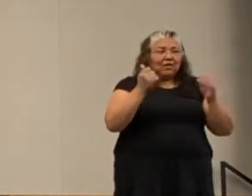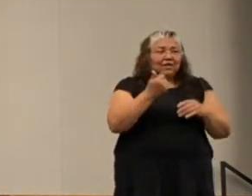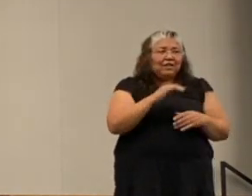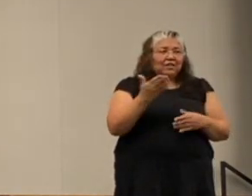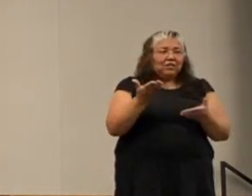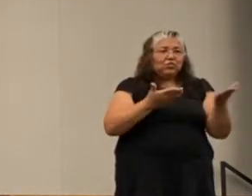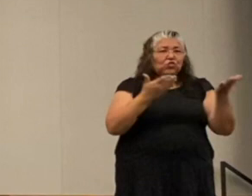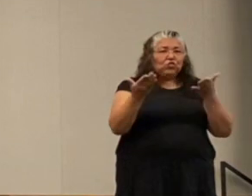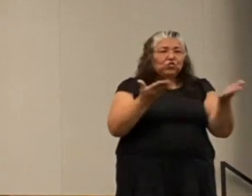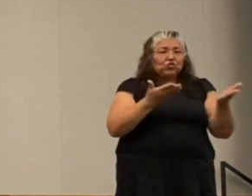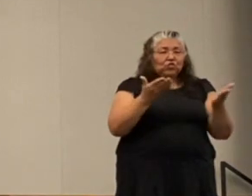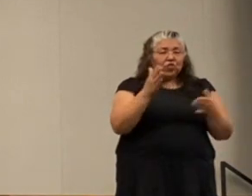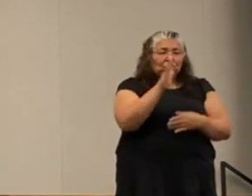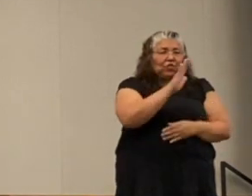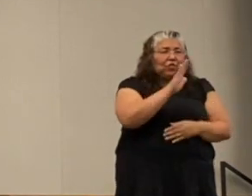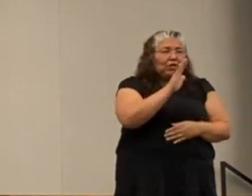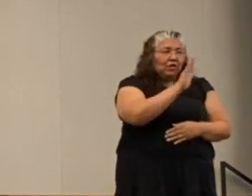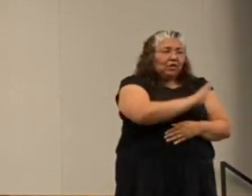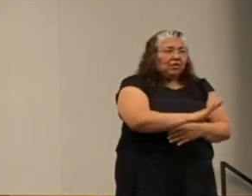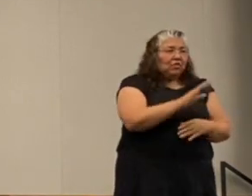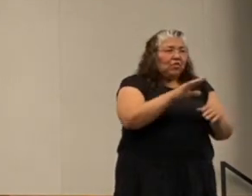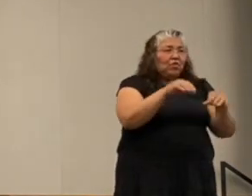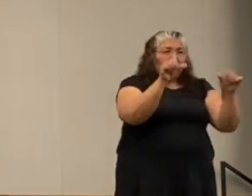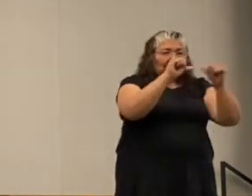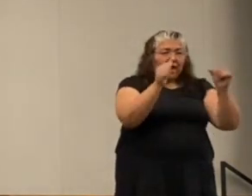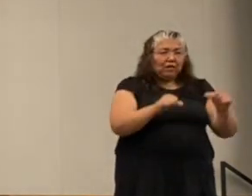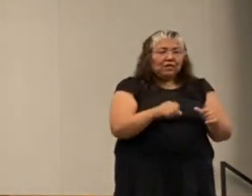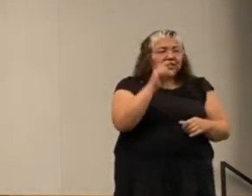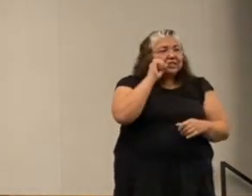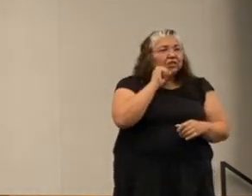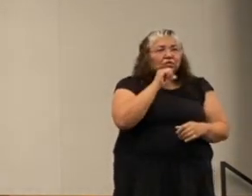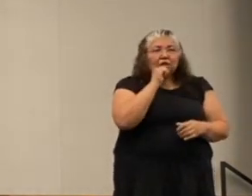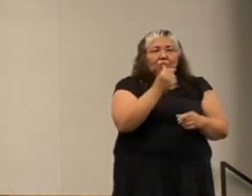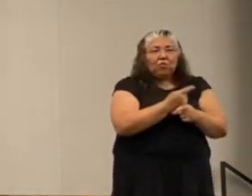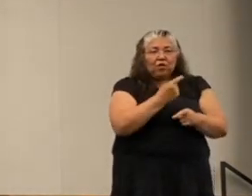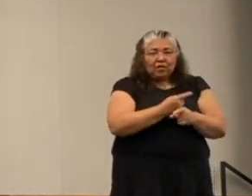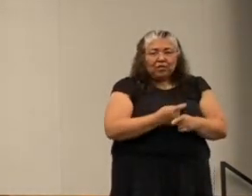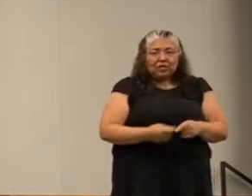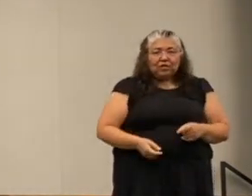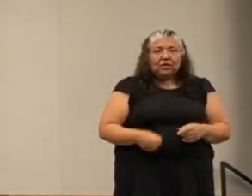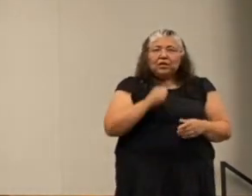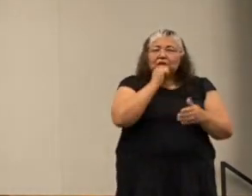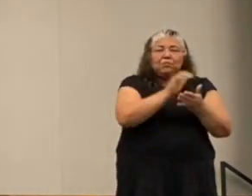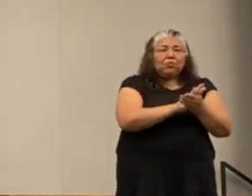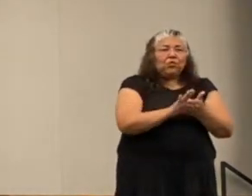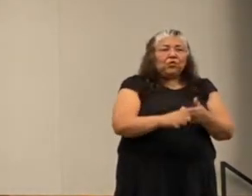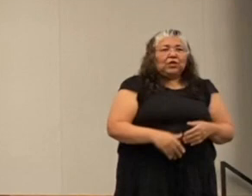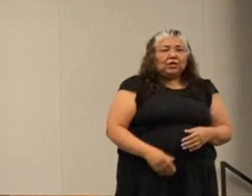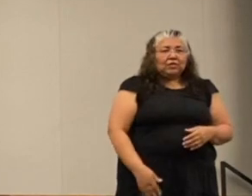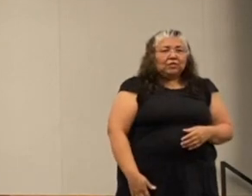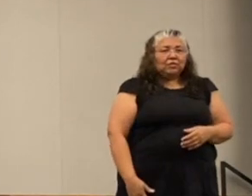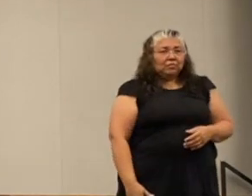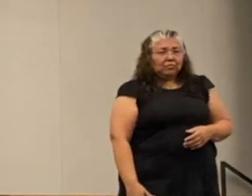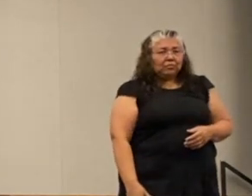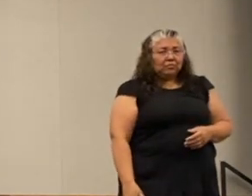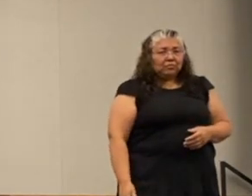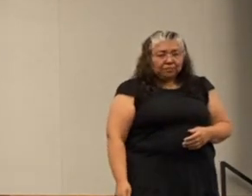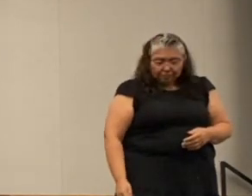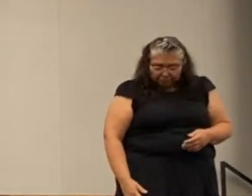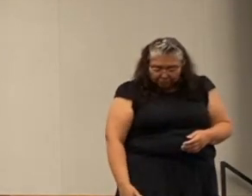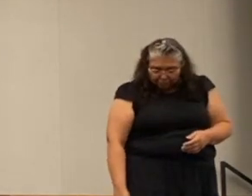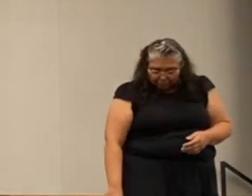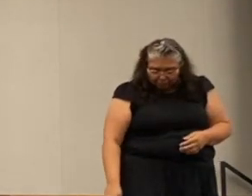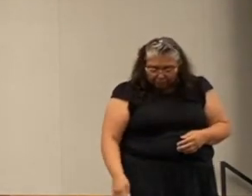to serve his or her idol. Sexual immorality, impurity. Right? The Bible tells us that